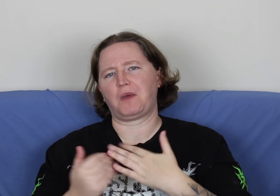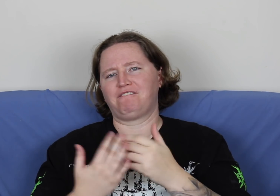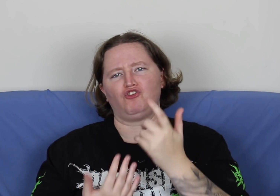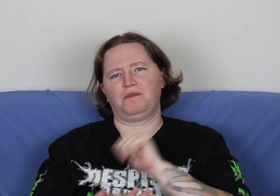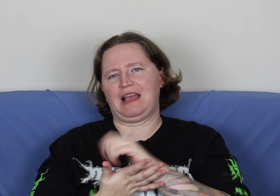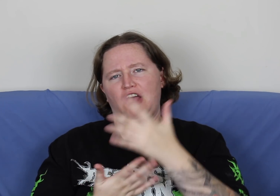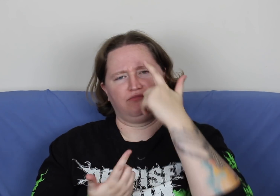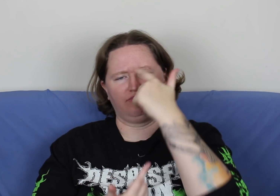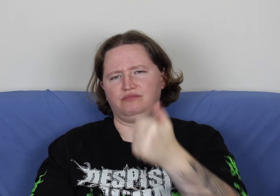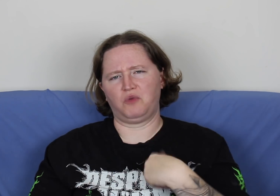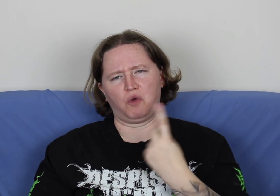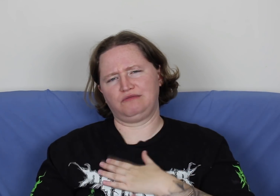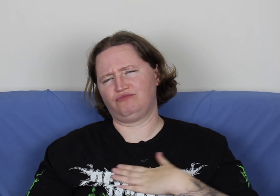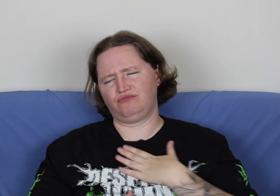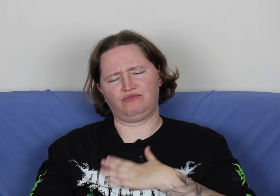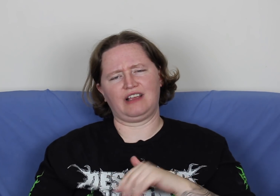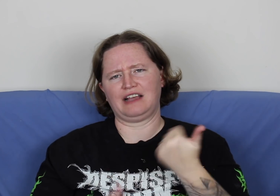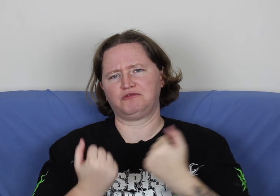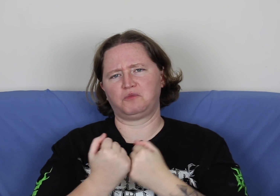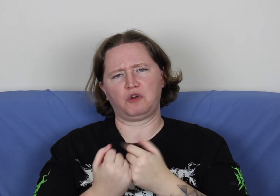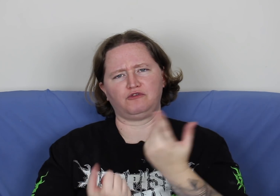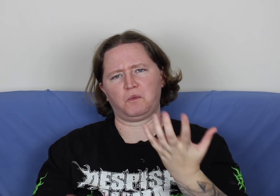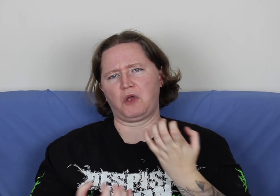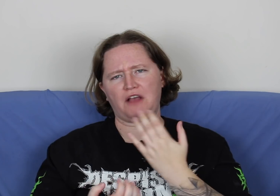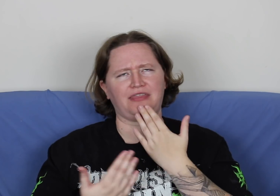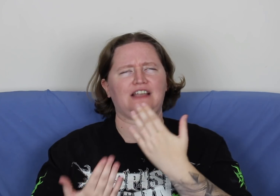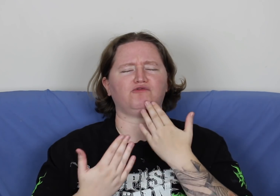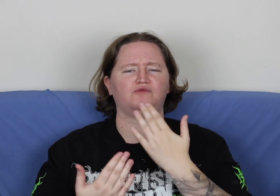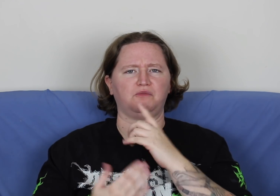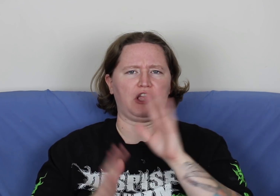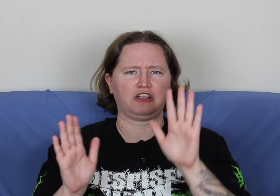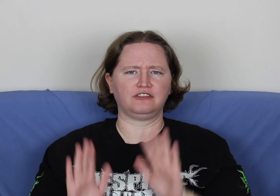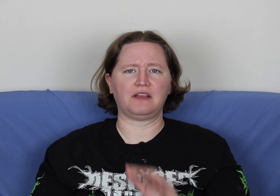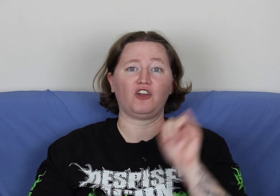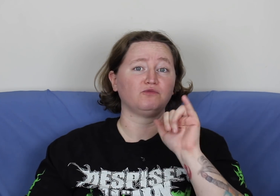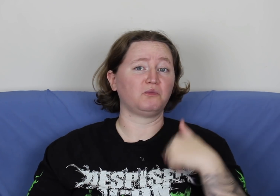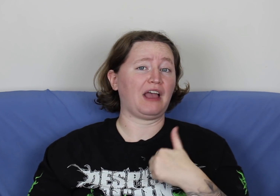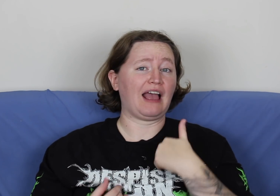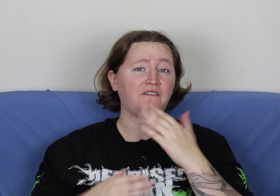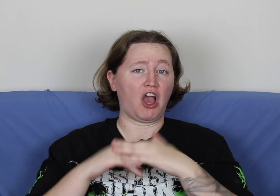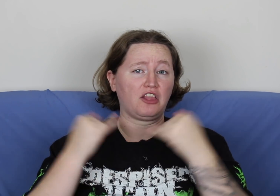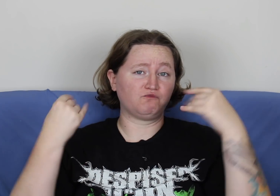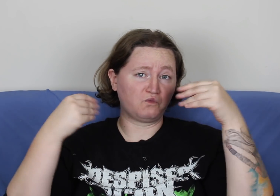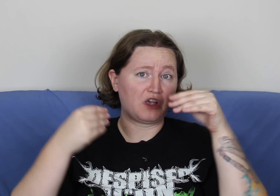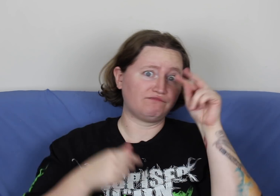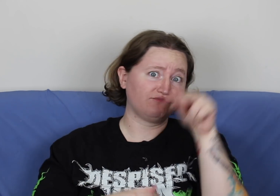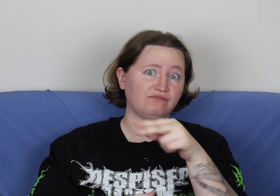one-time, any amount donation, and we always appreciate any support that you give us. Thank you so much. You're amazing. Oh, and